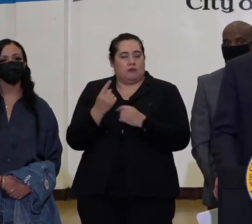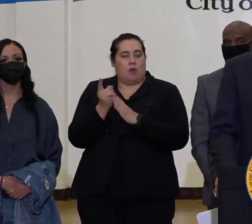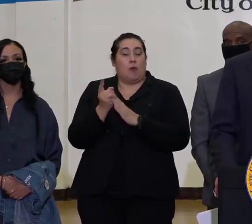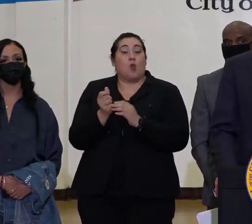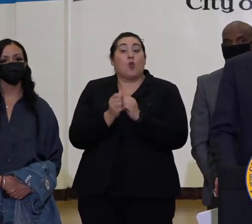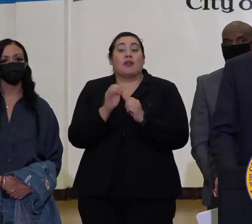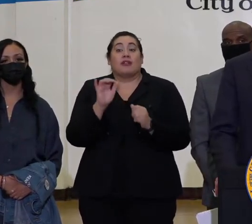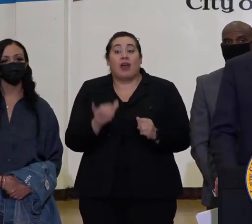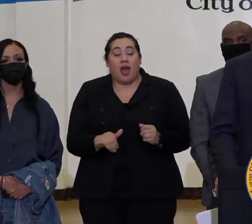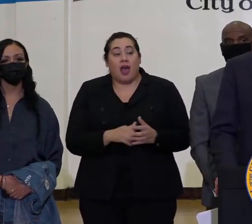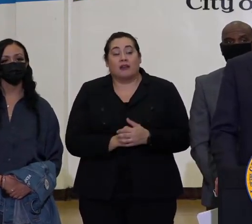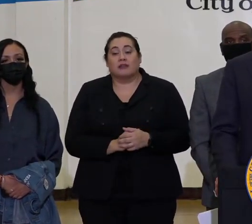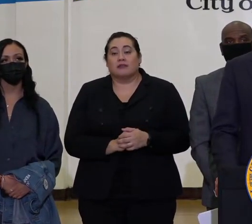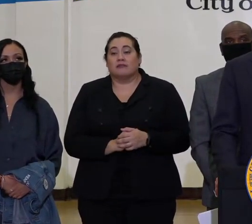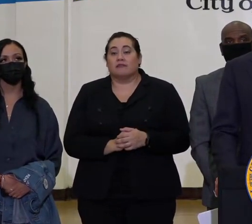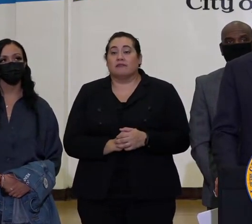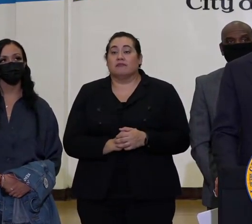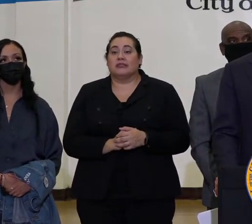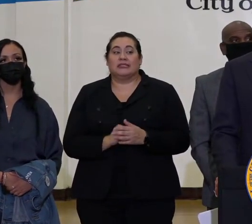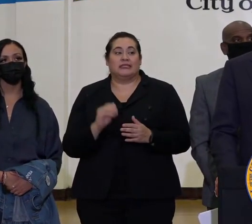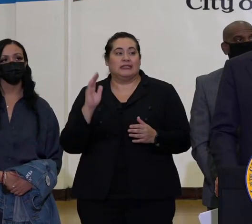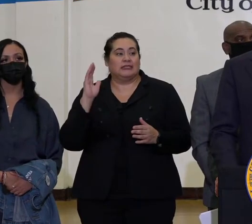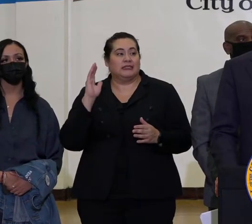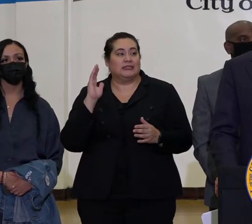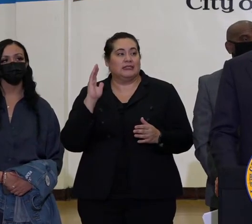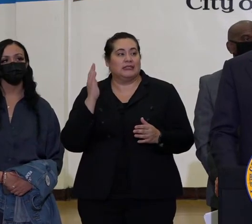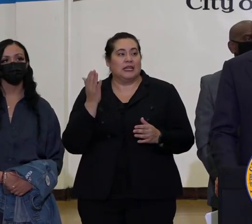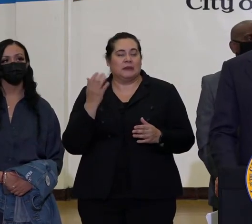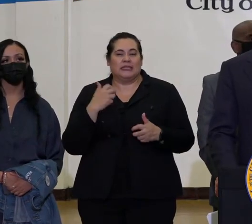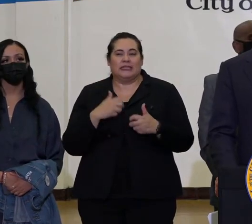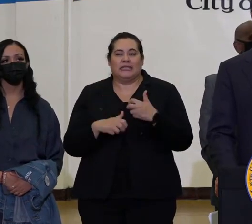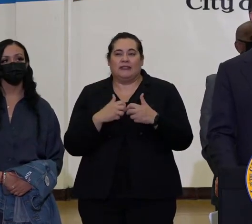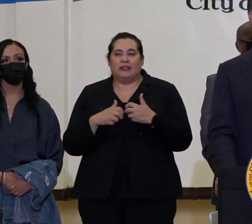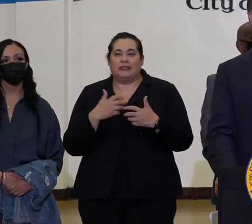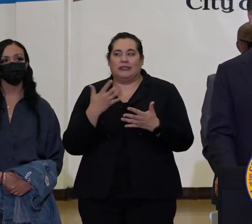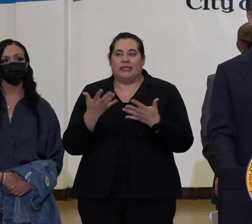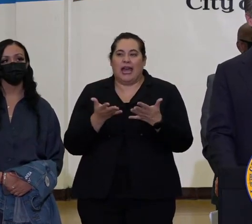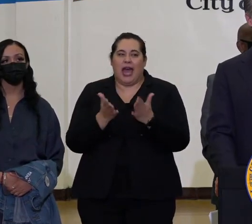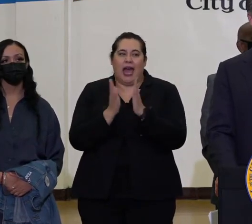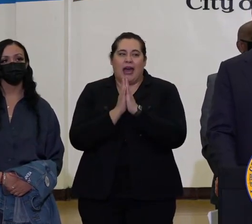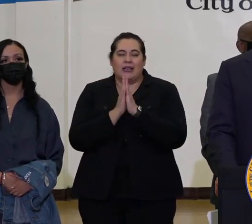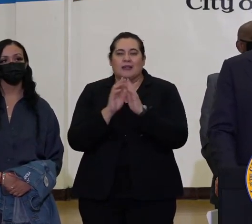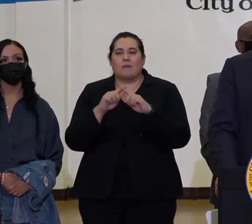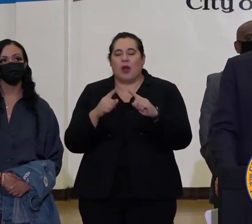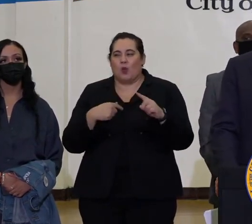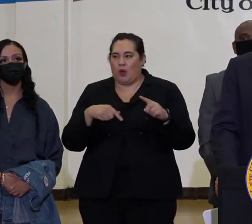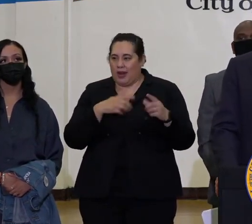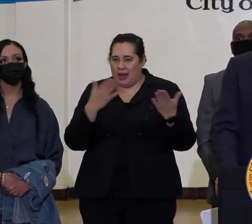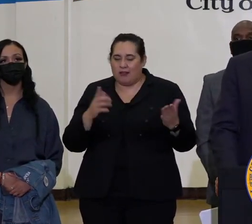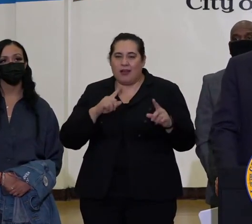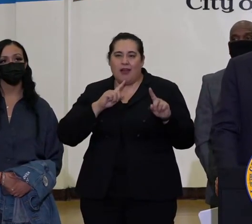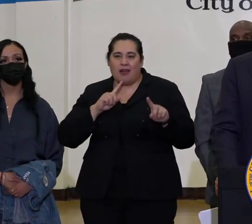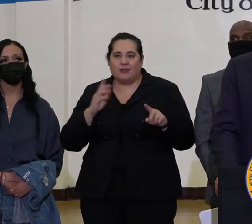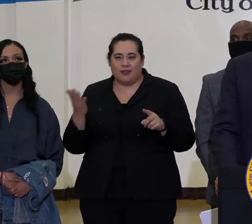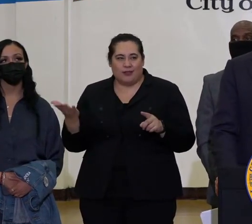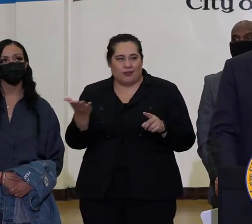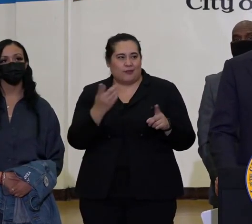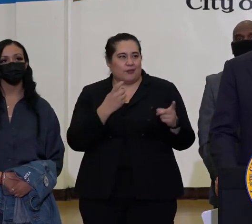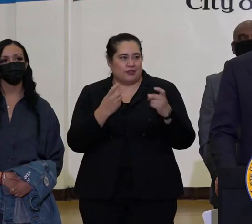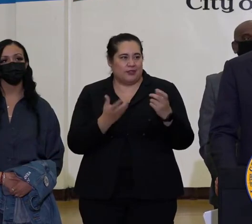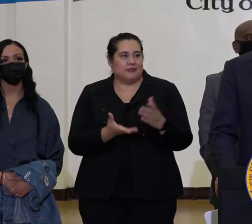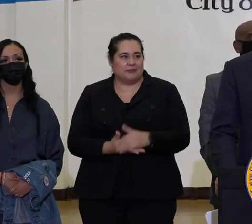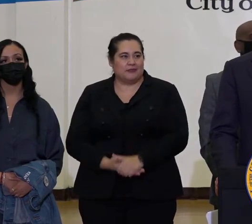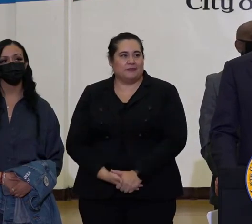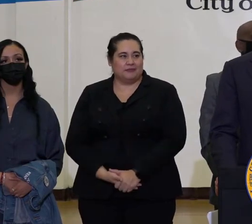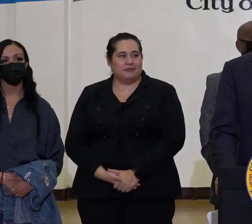With that, it seems difficult to ask, but we're here to answer any questions